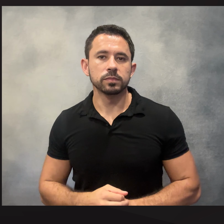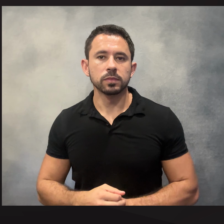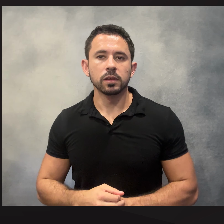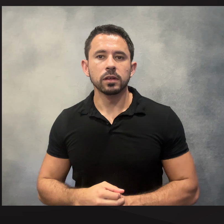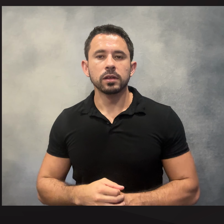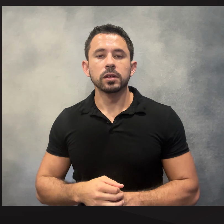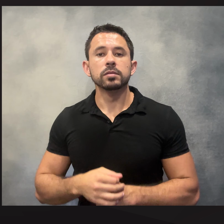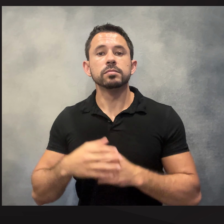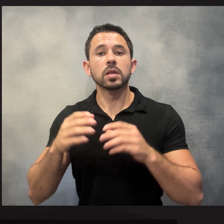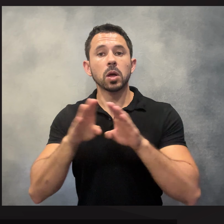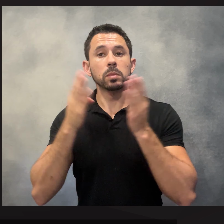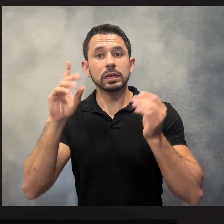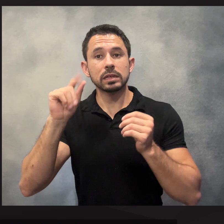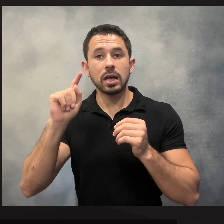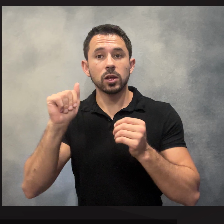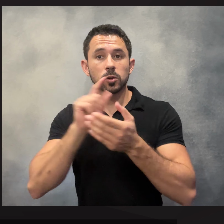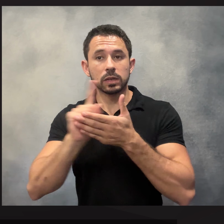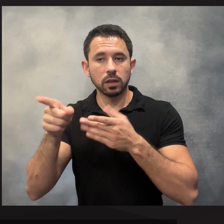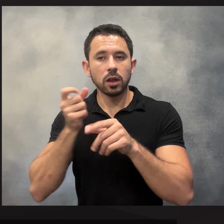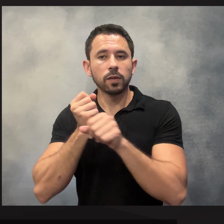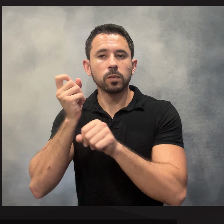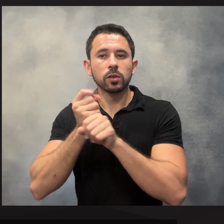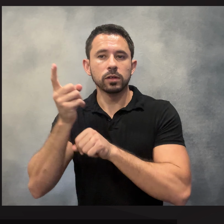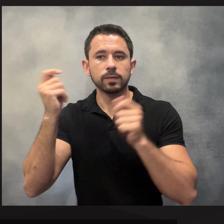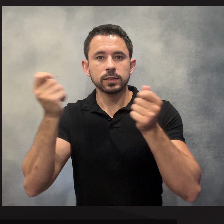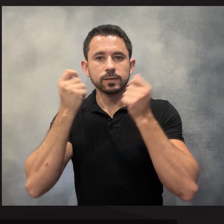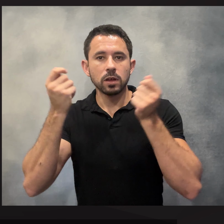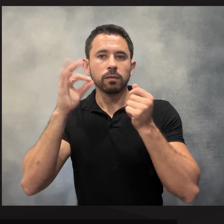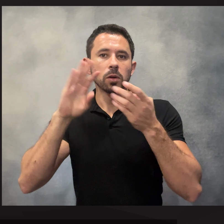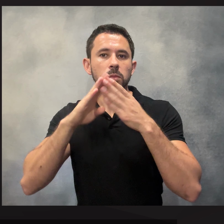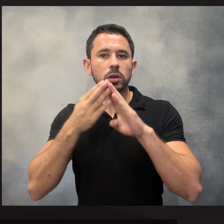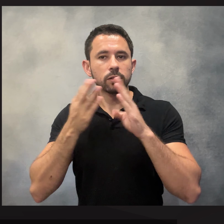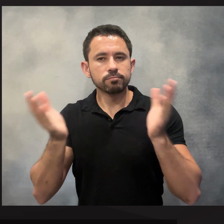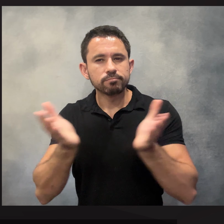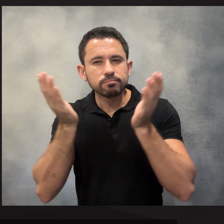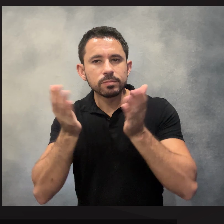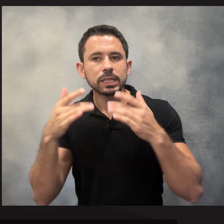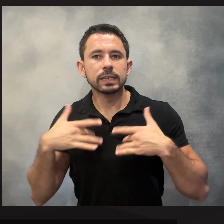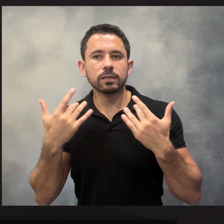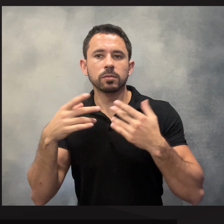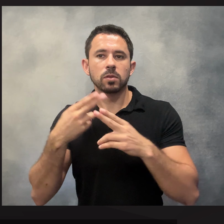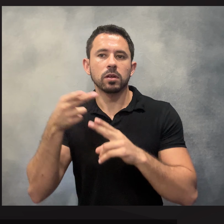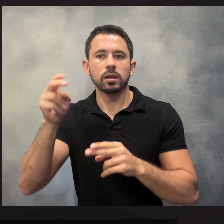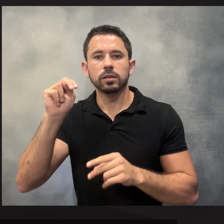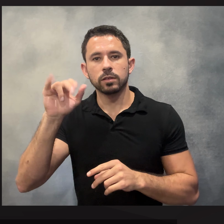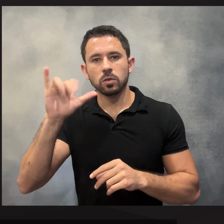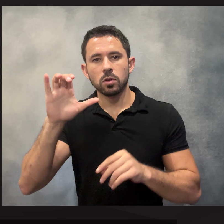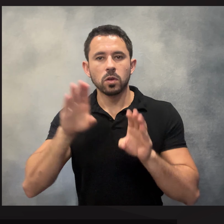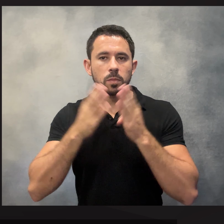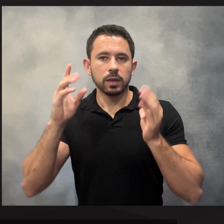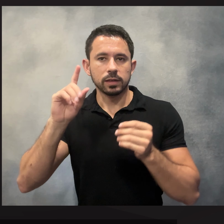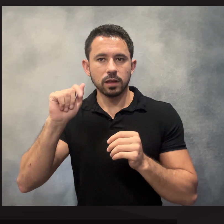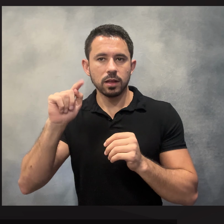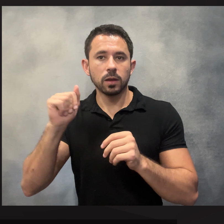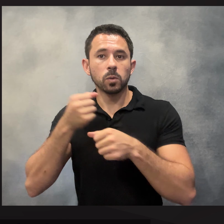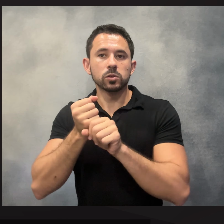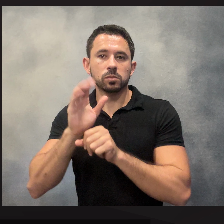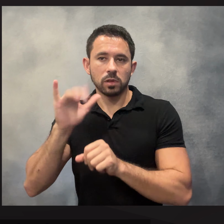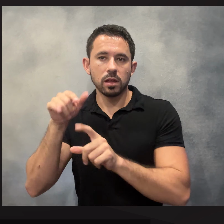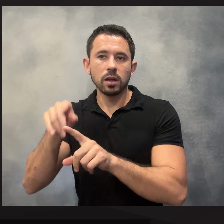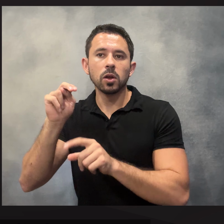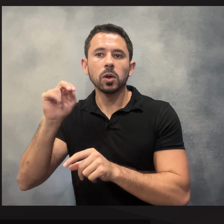Open Data Week, an annual festival of community-driven events about New York City open data workshops